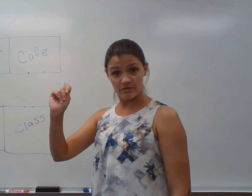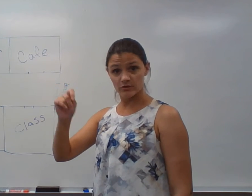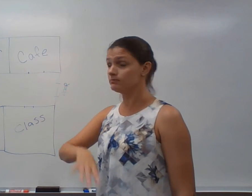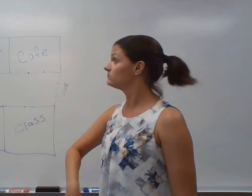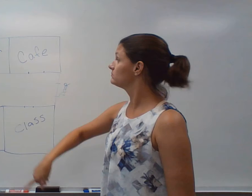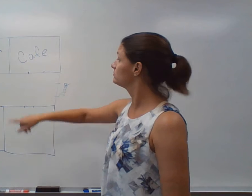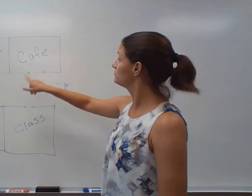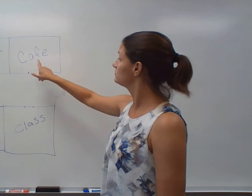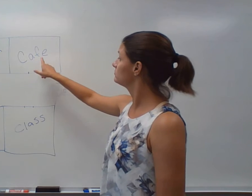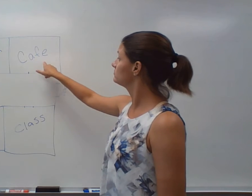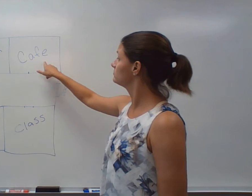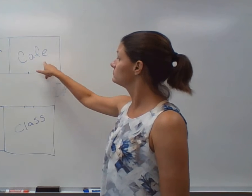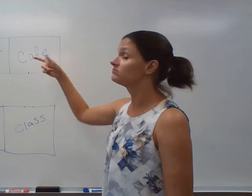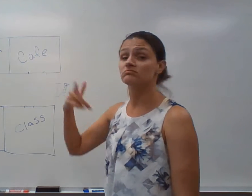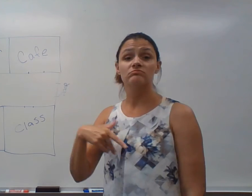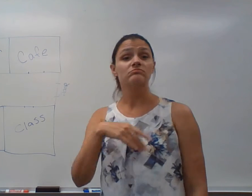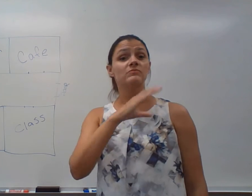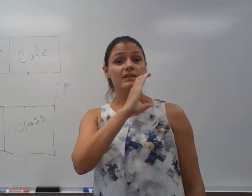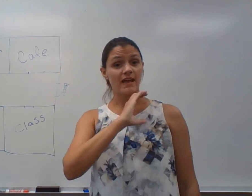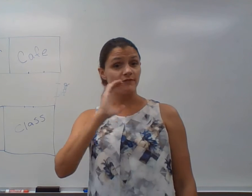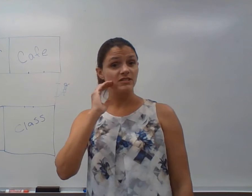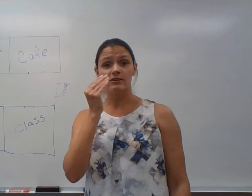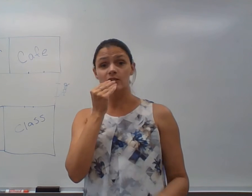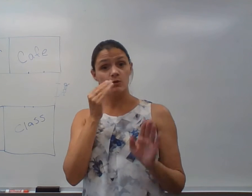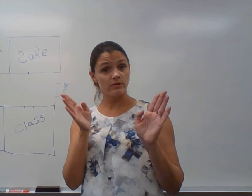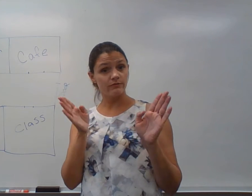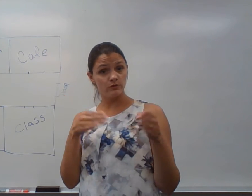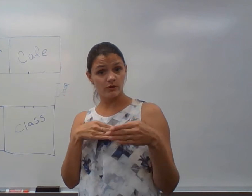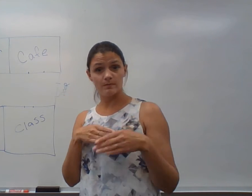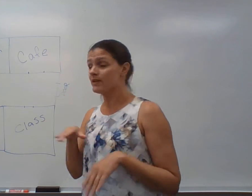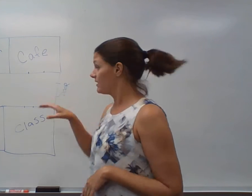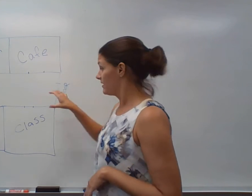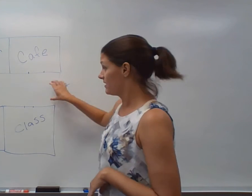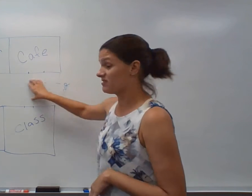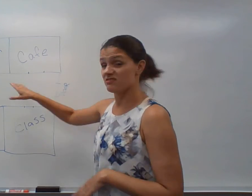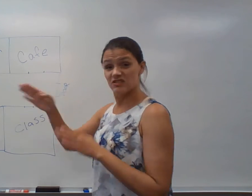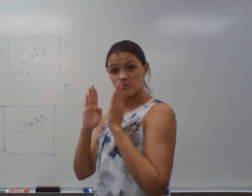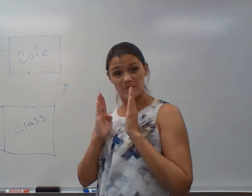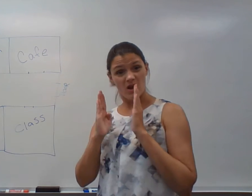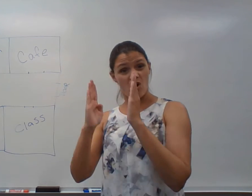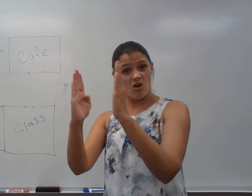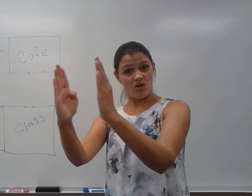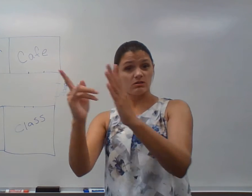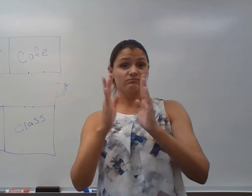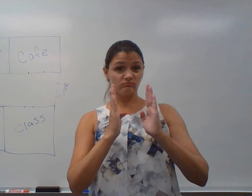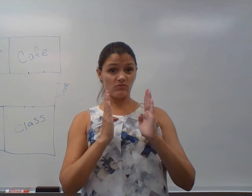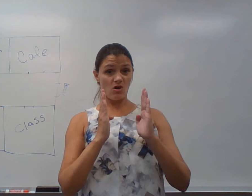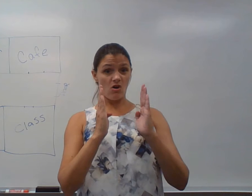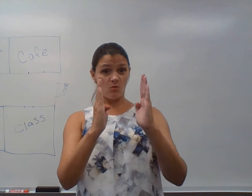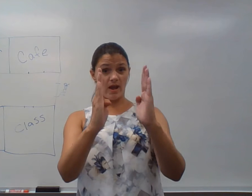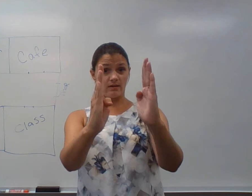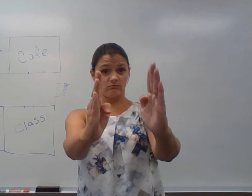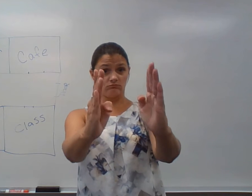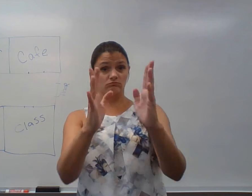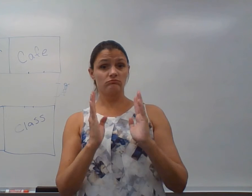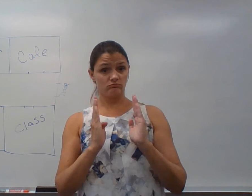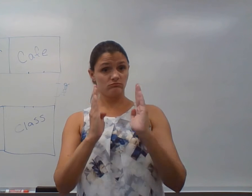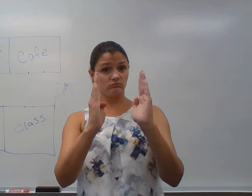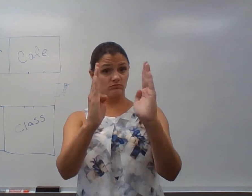bathroom, the cafeteria, or the food room. This would be a hall, the hallway.